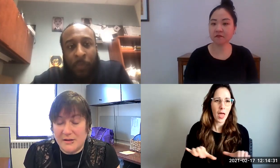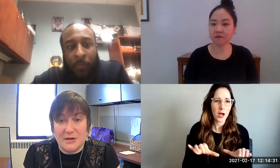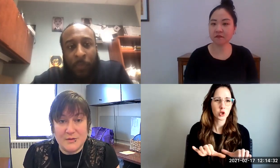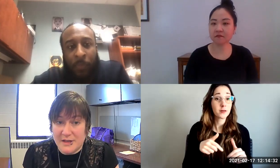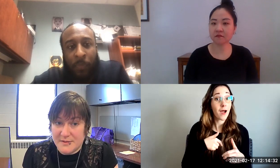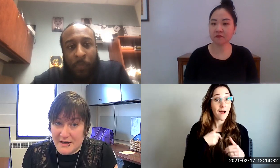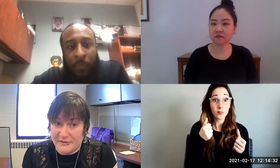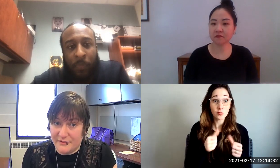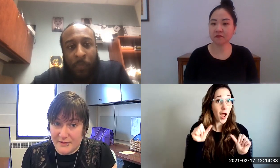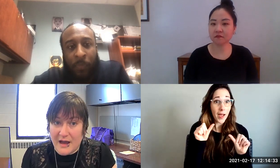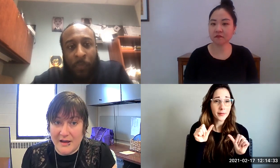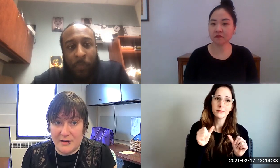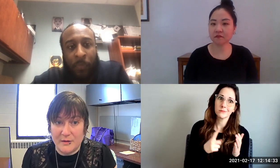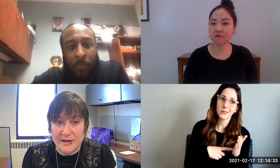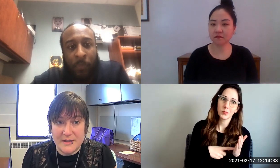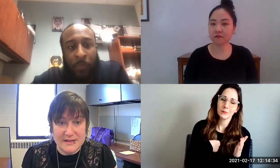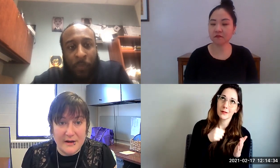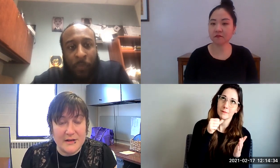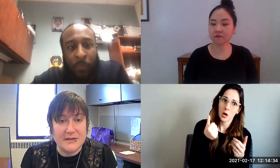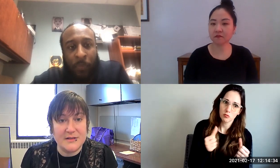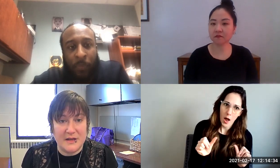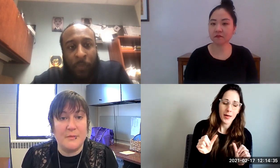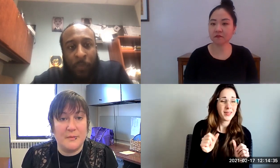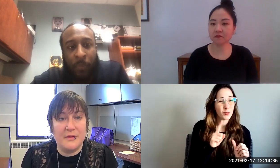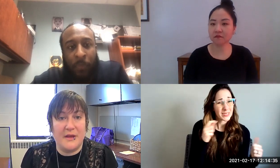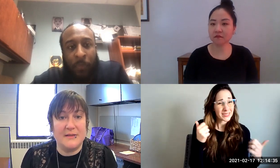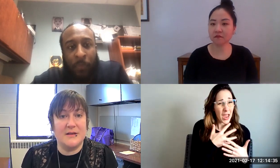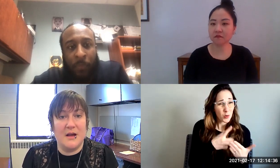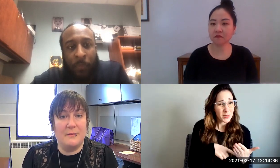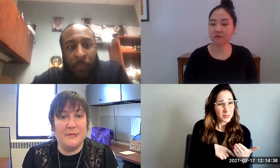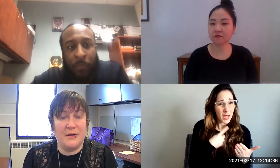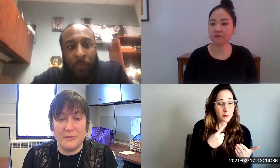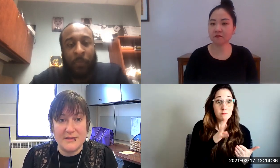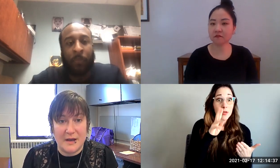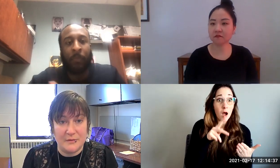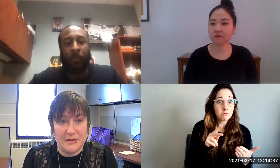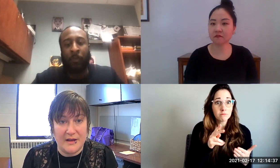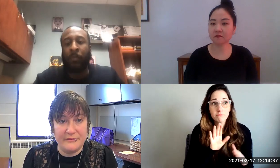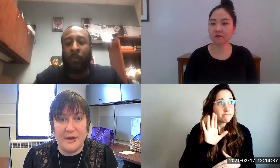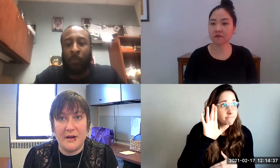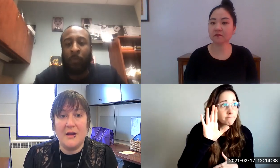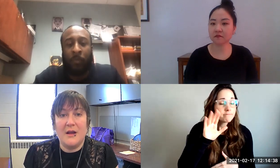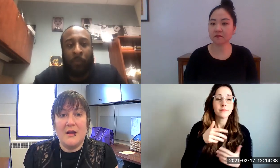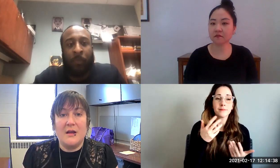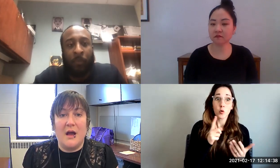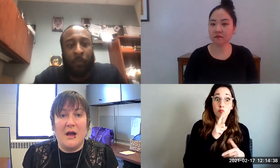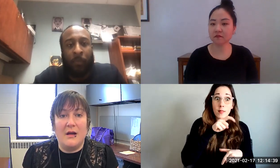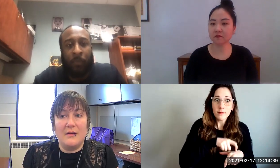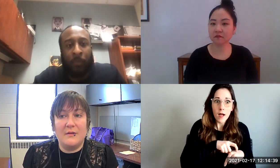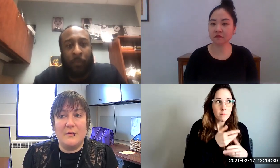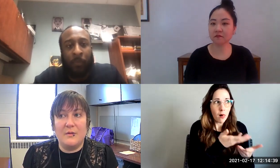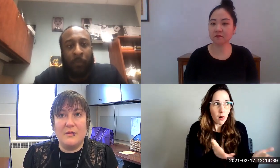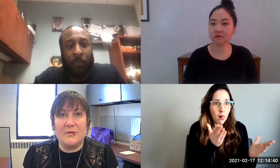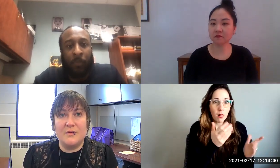tried, sometimes I have not, it can be scary to speak up about things in real time, in real life, but